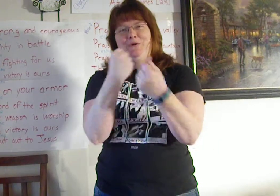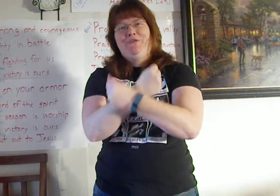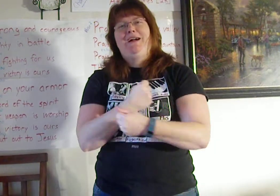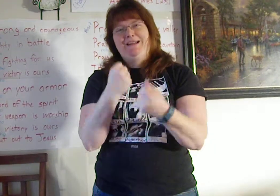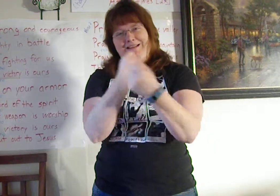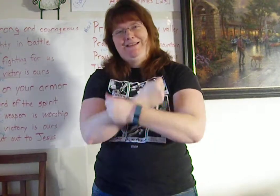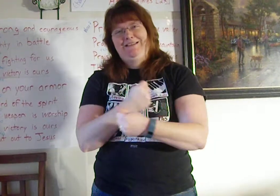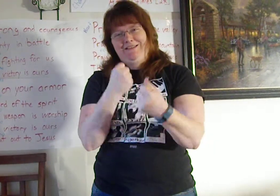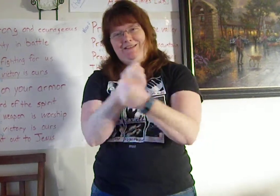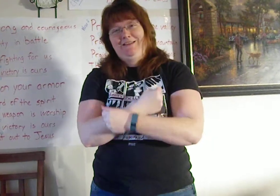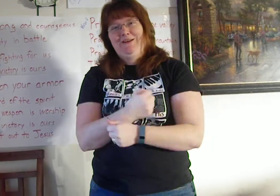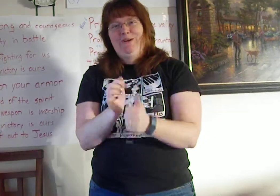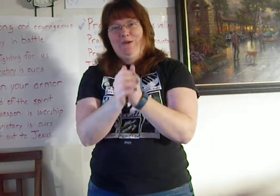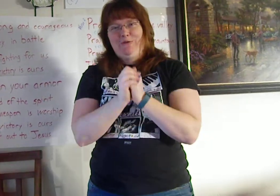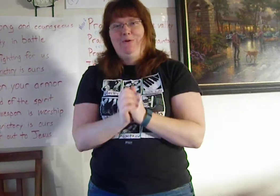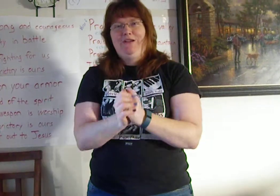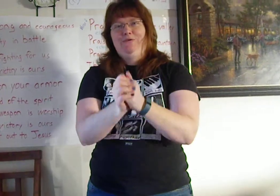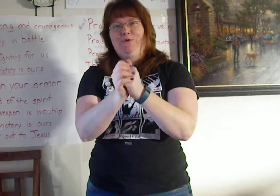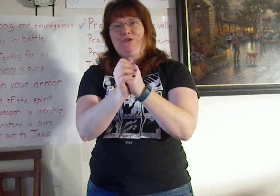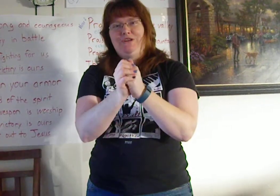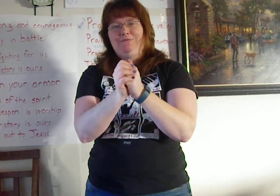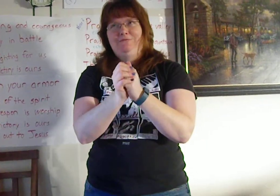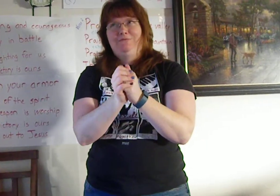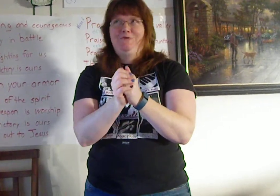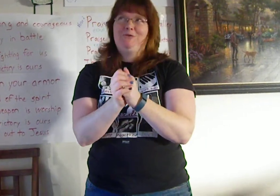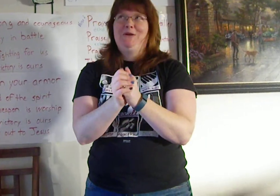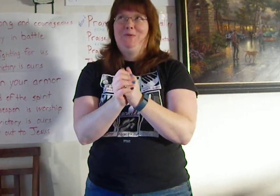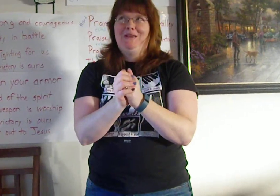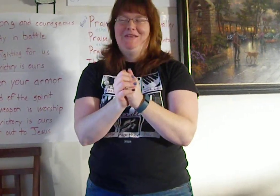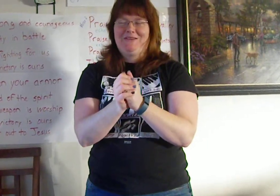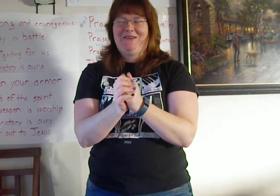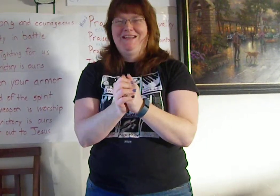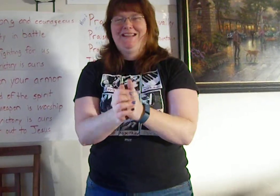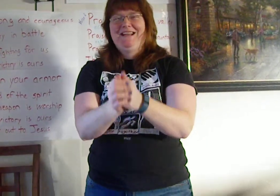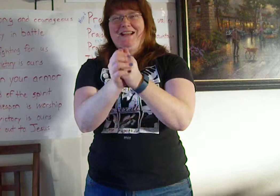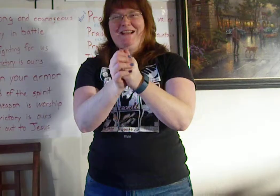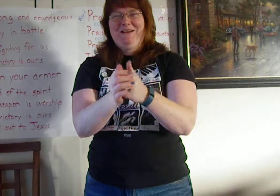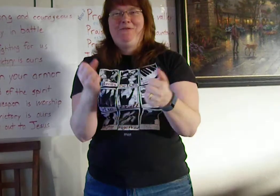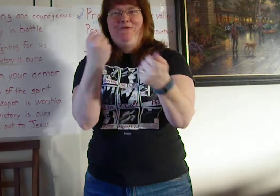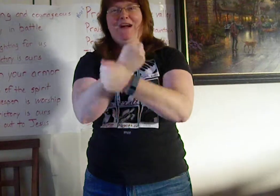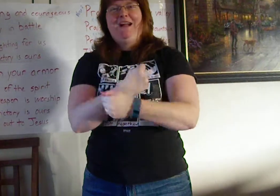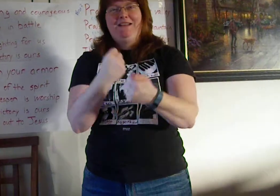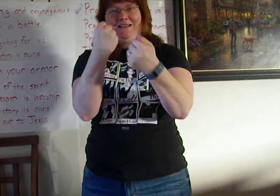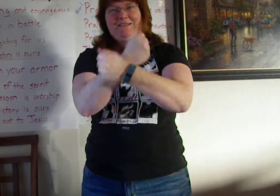we fight with worship. Should be a with, sorry. We fight